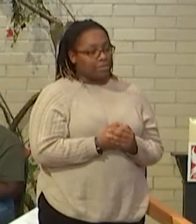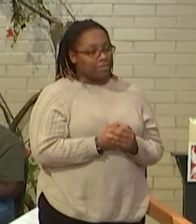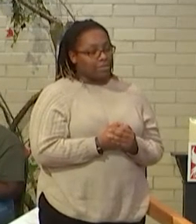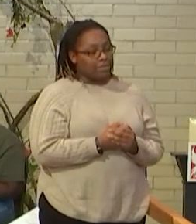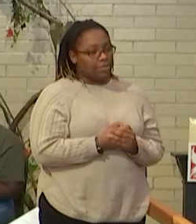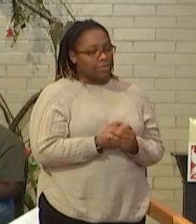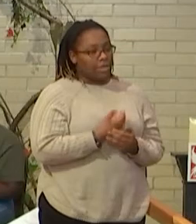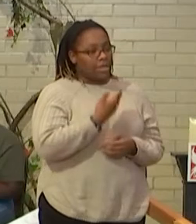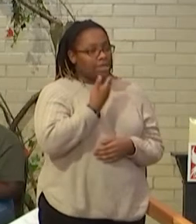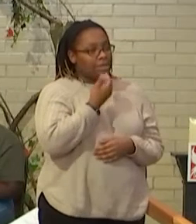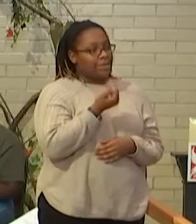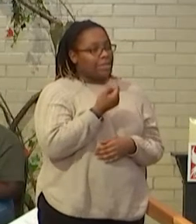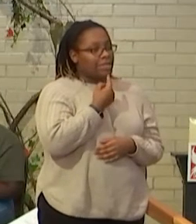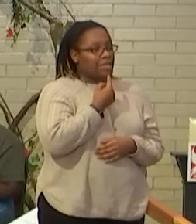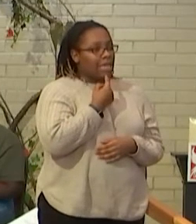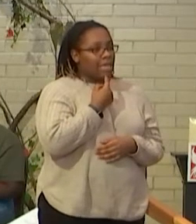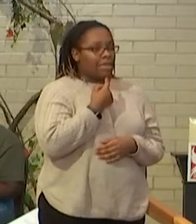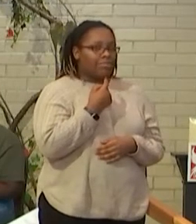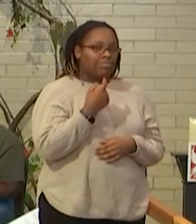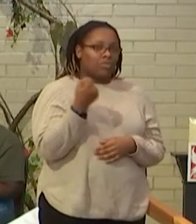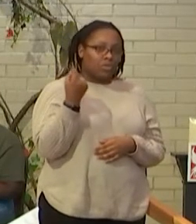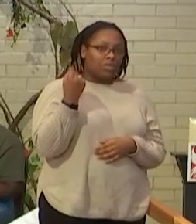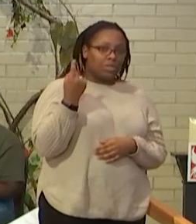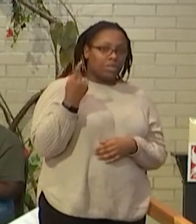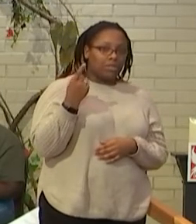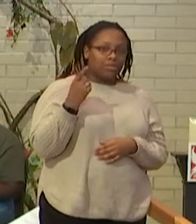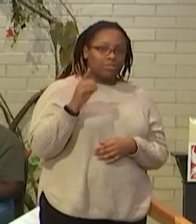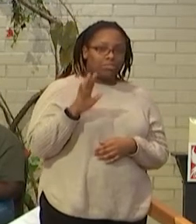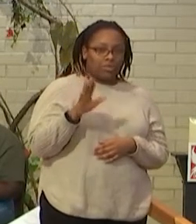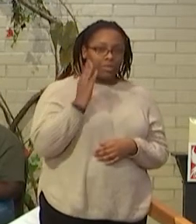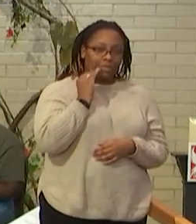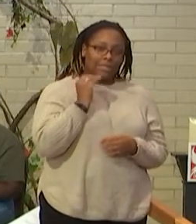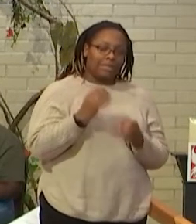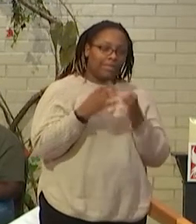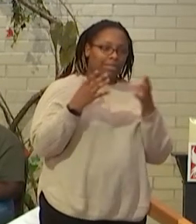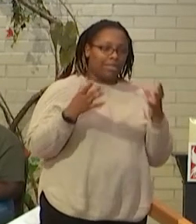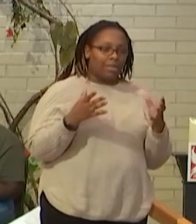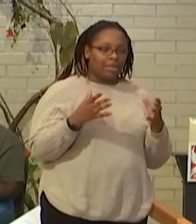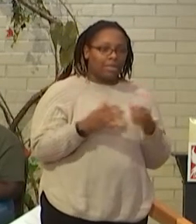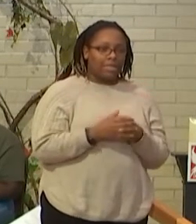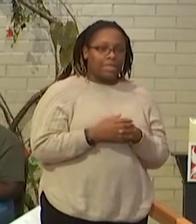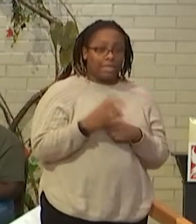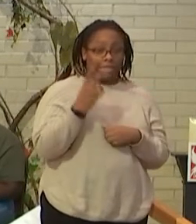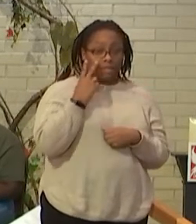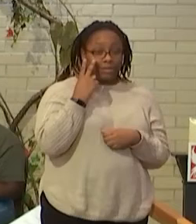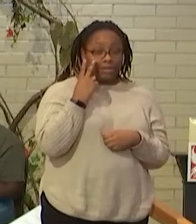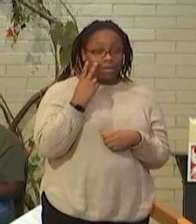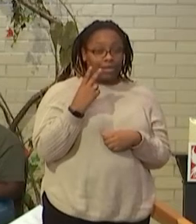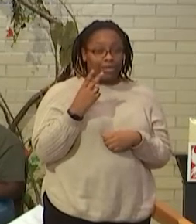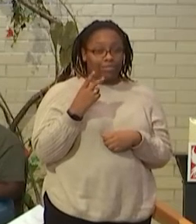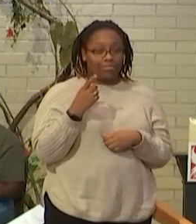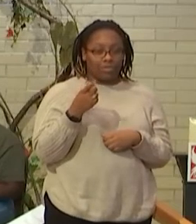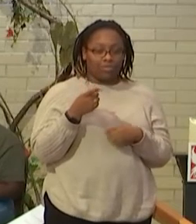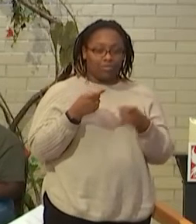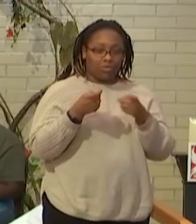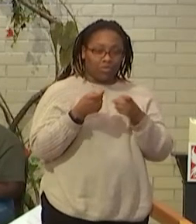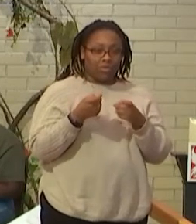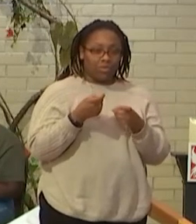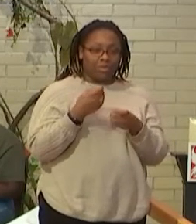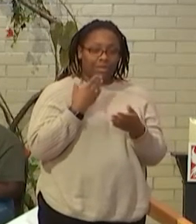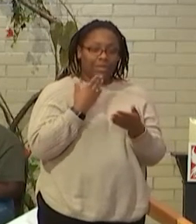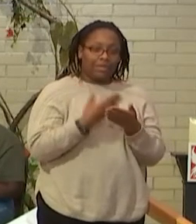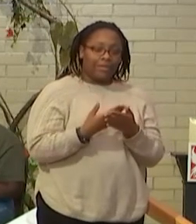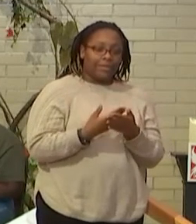I can see that you're going through a lot, and I can see that, you know, you appear that you're dealing with it well,